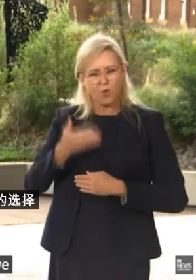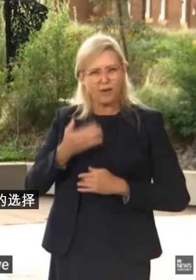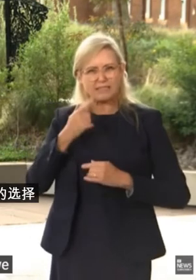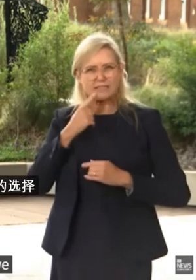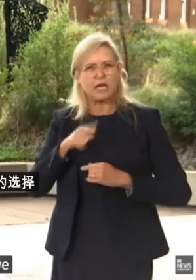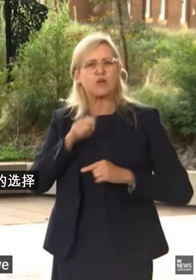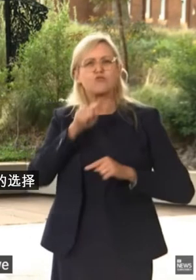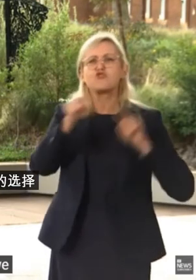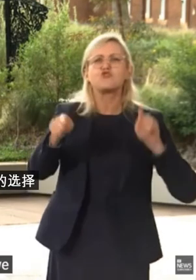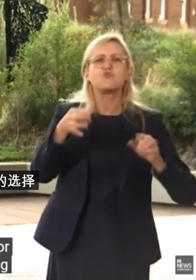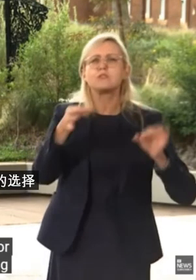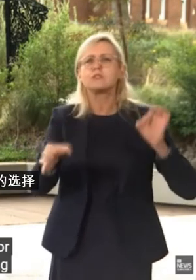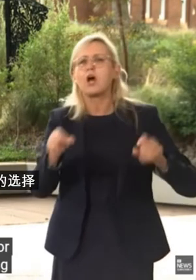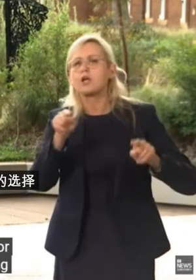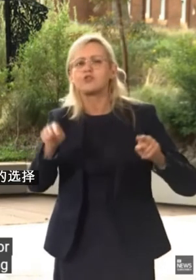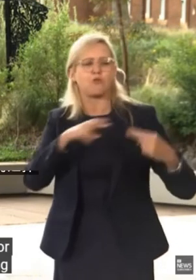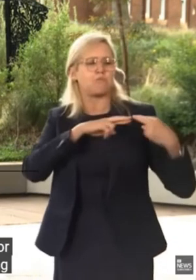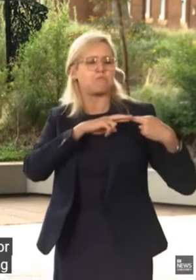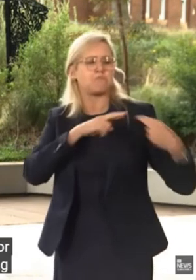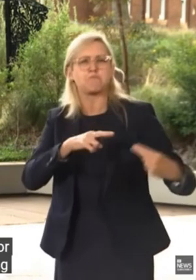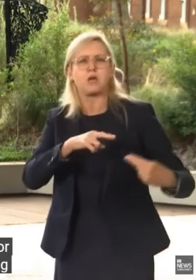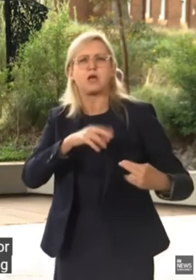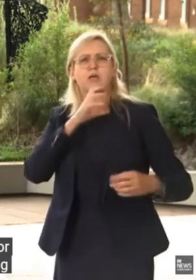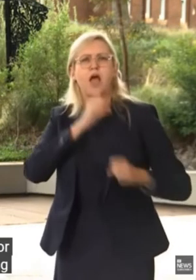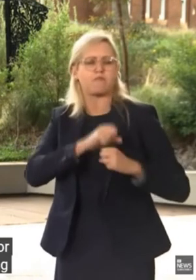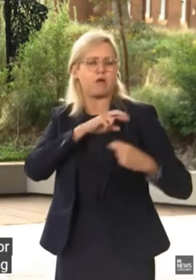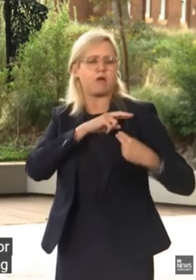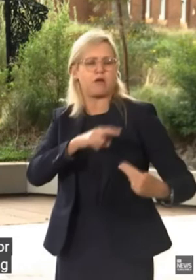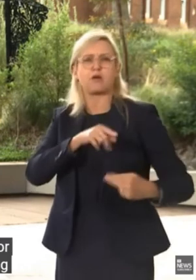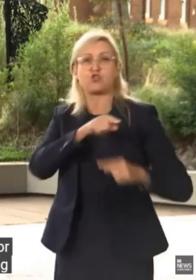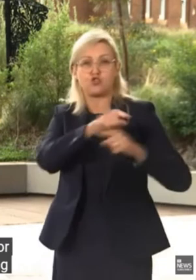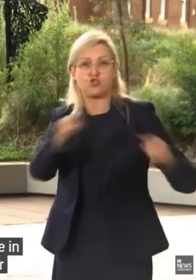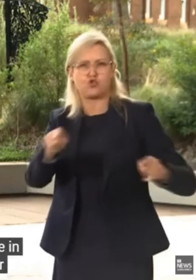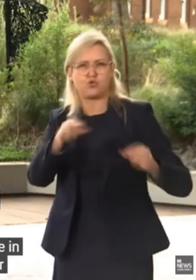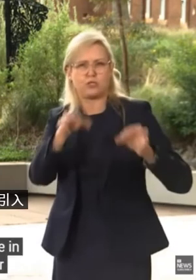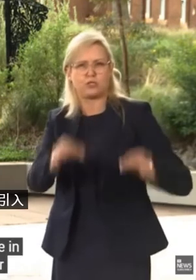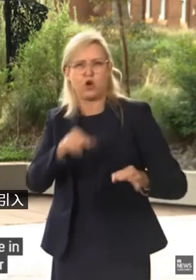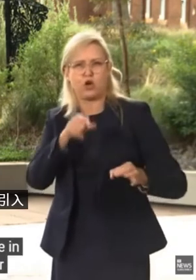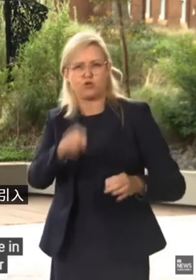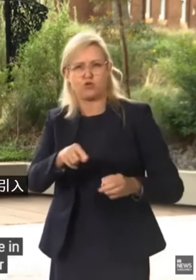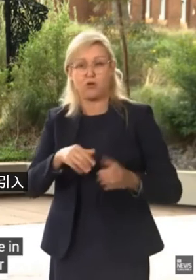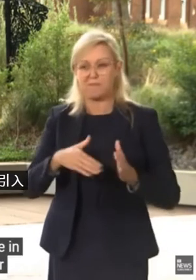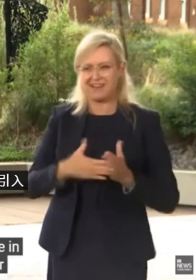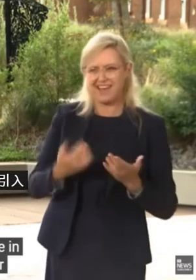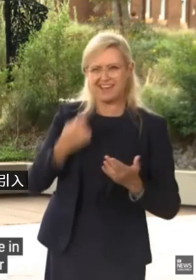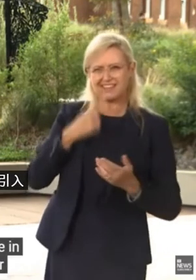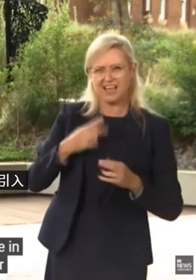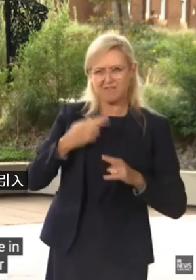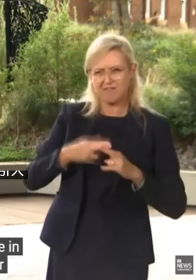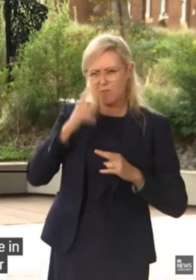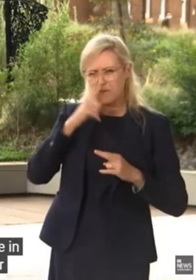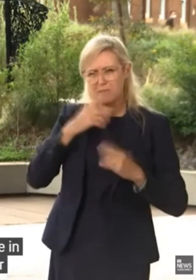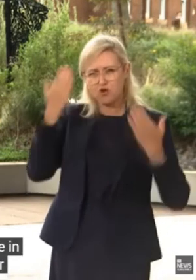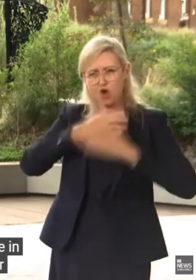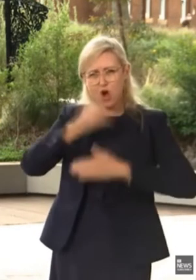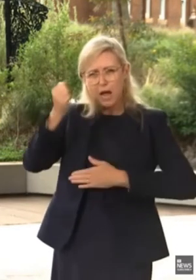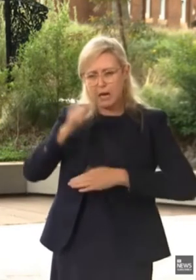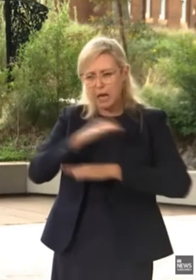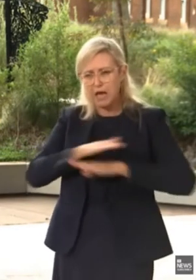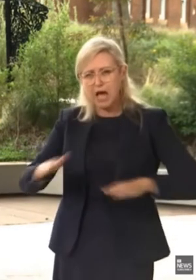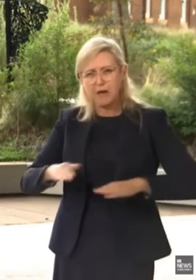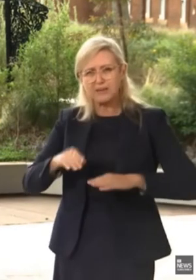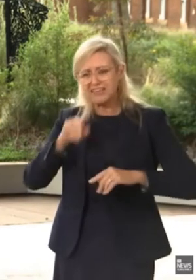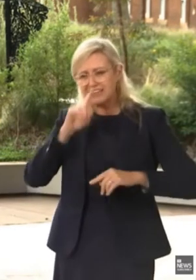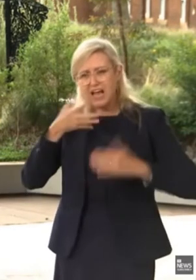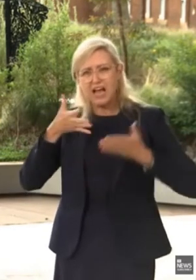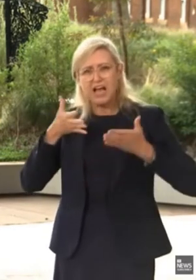make their own choice in terms of if they have had their booster, that they can't go to a nightclub? Well, we're not introducing any new restrictions. What